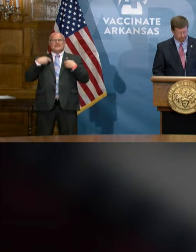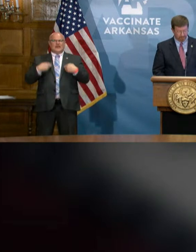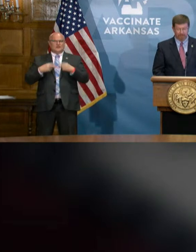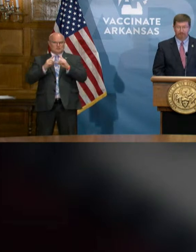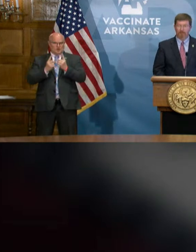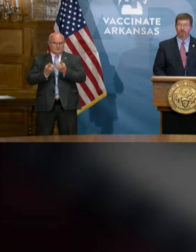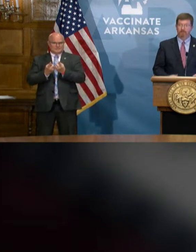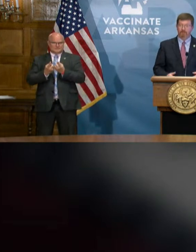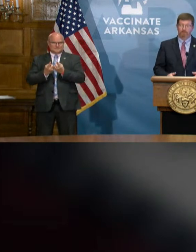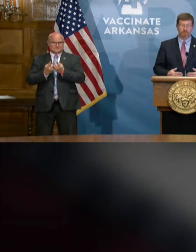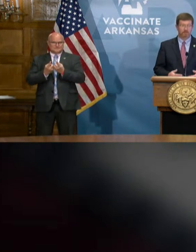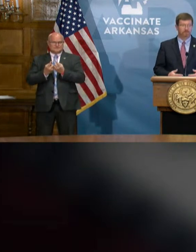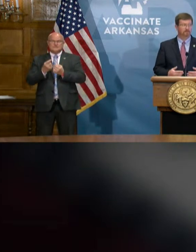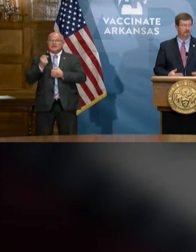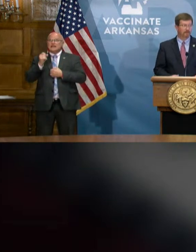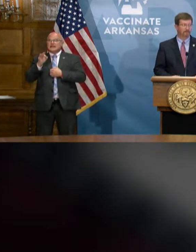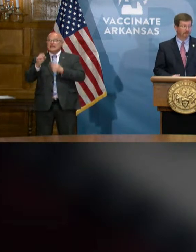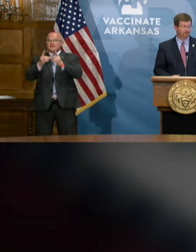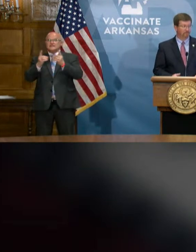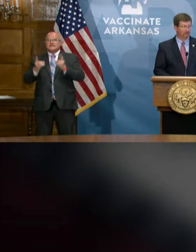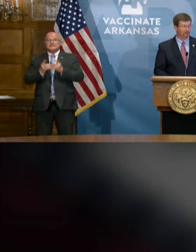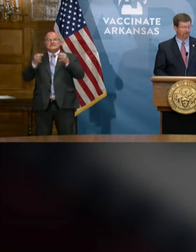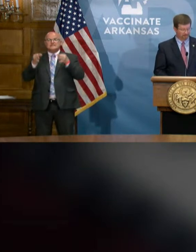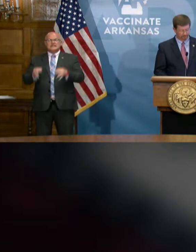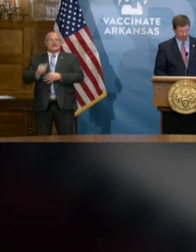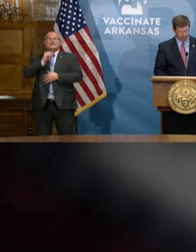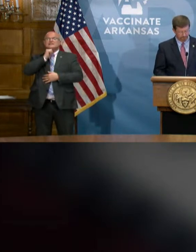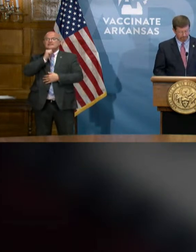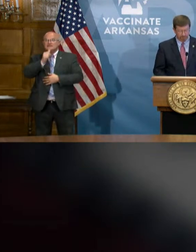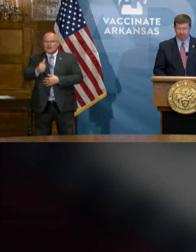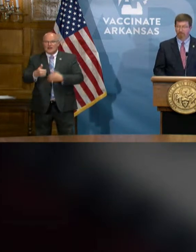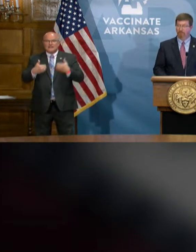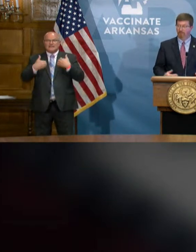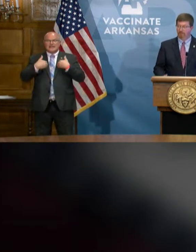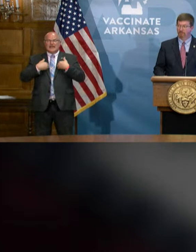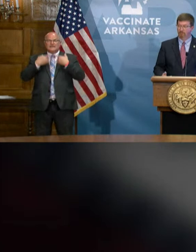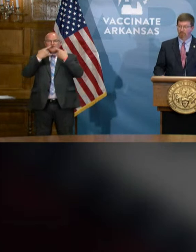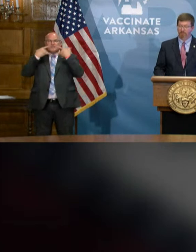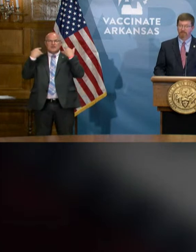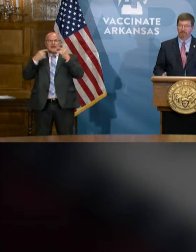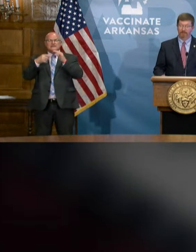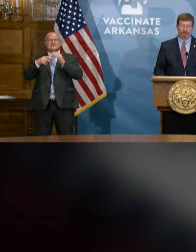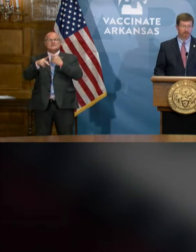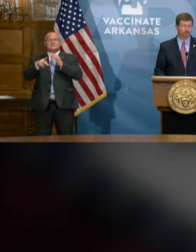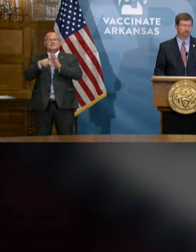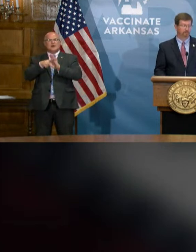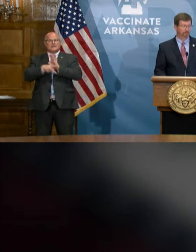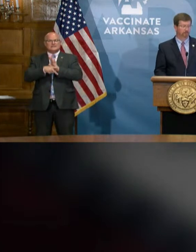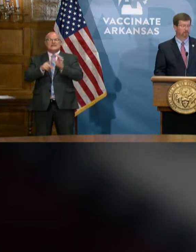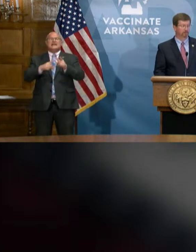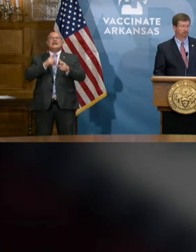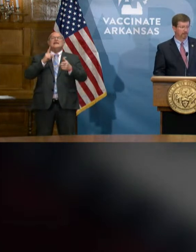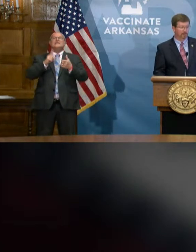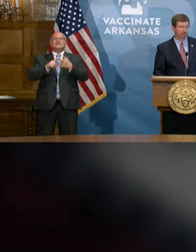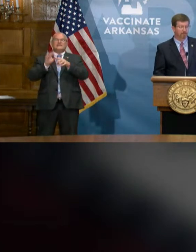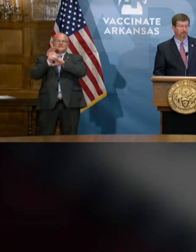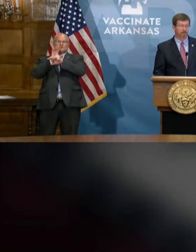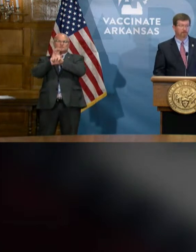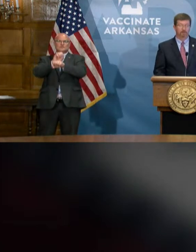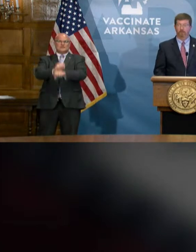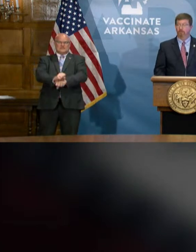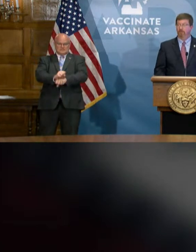department. If a district chooses not to have a mask policy, then the traditional quarantine guidelines will